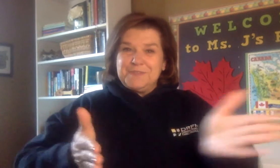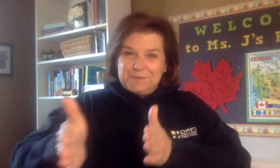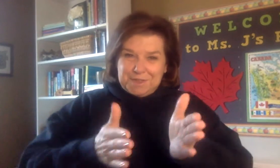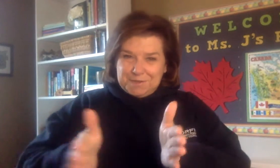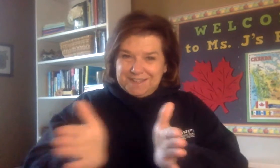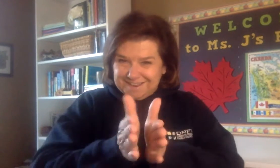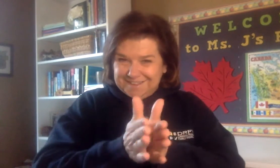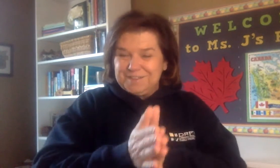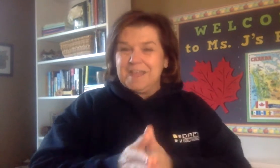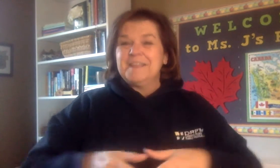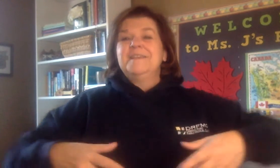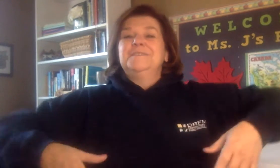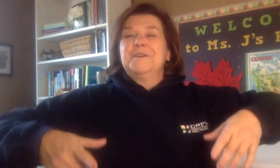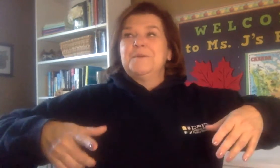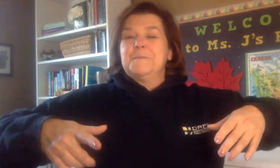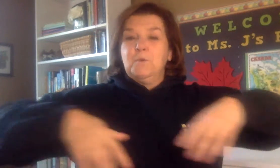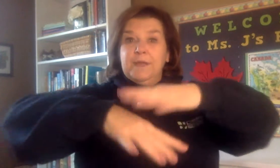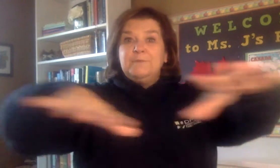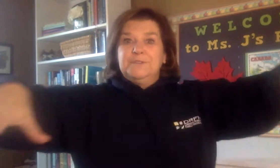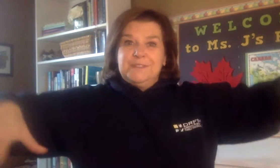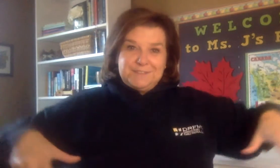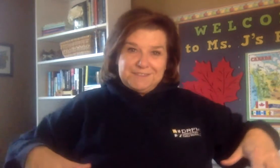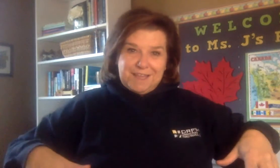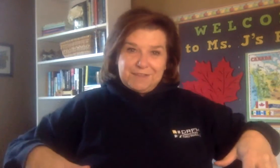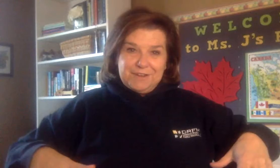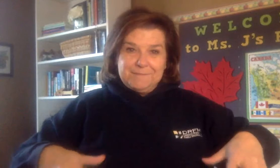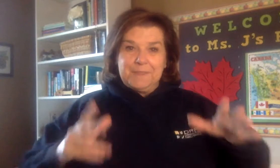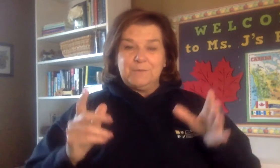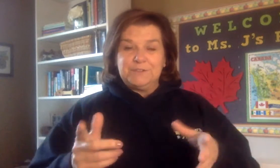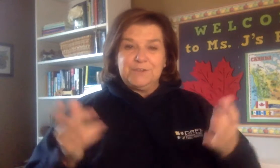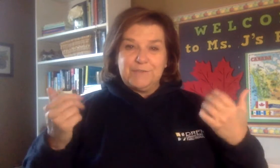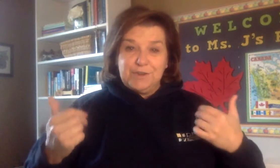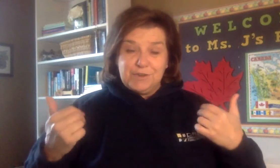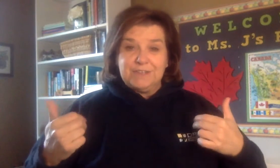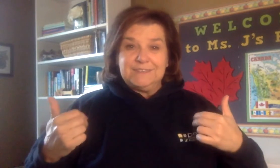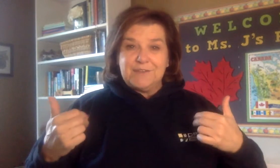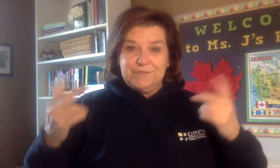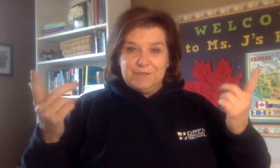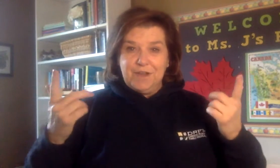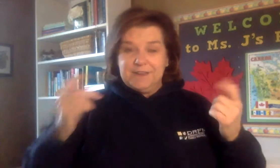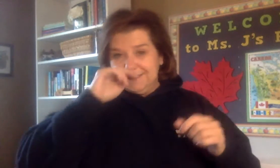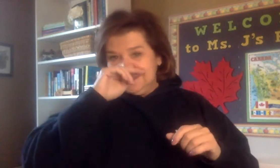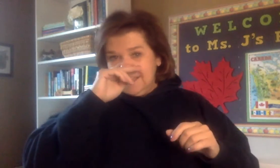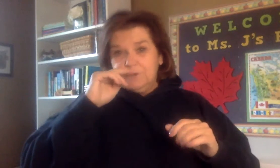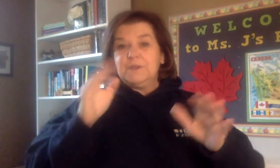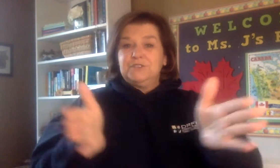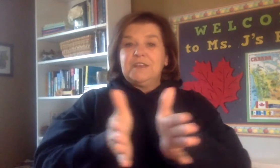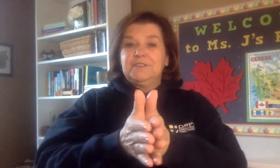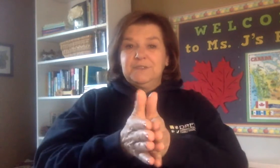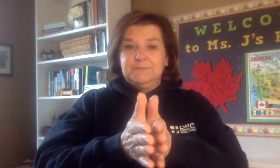really quickly and you'll hear that. So when we're doing this all together and we're doing it for a non-deaf audience, we would try to do it more